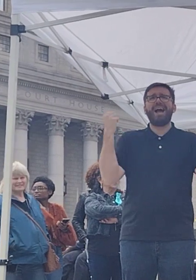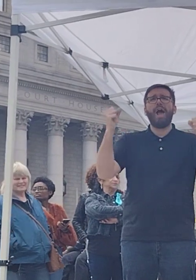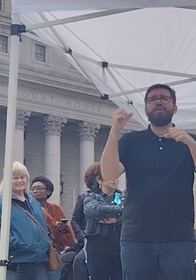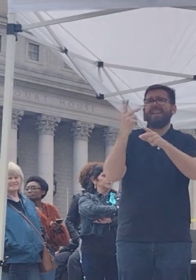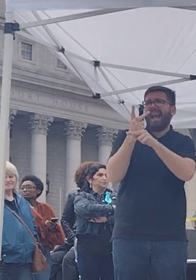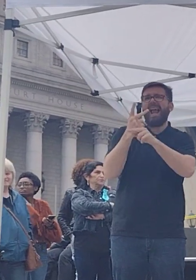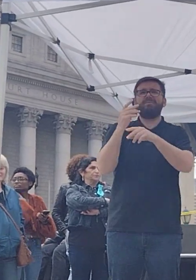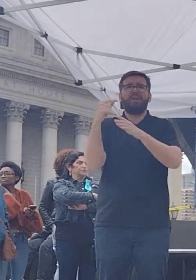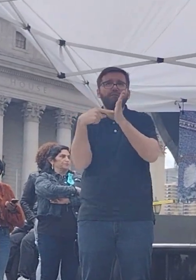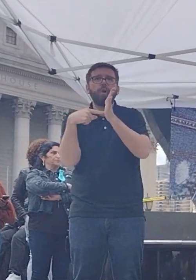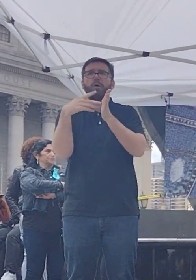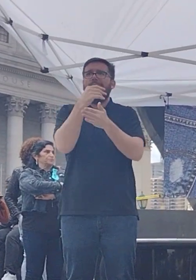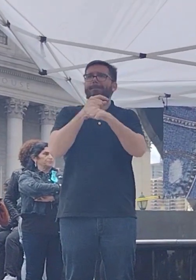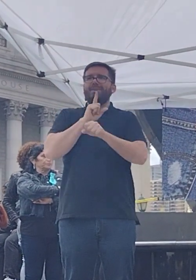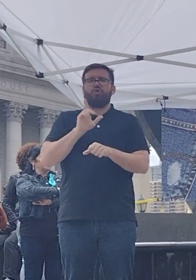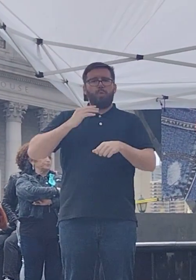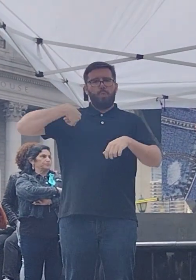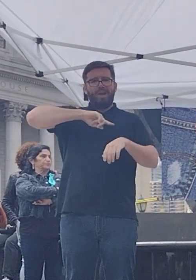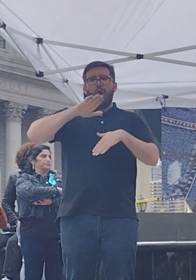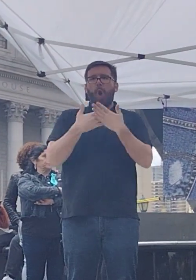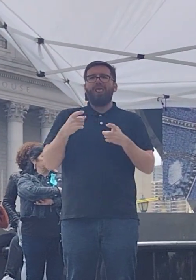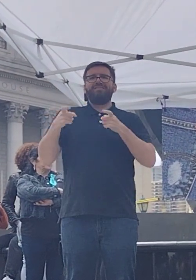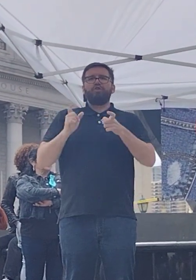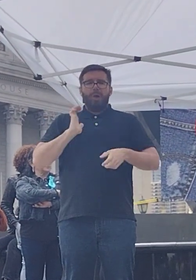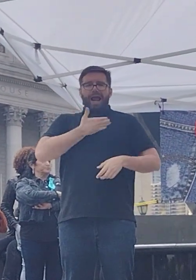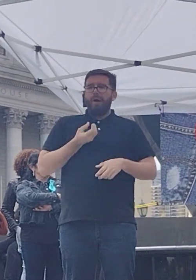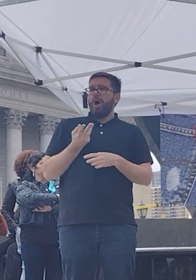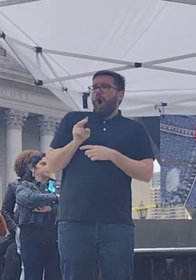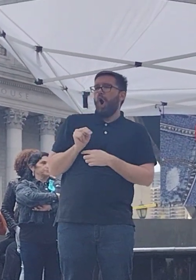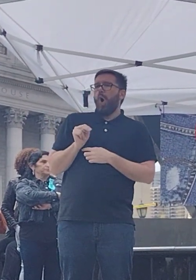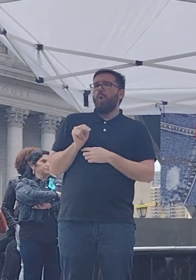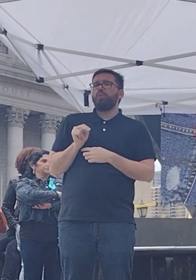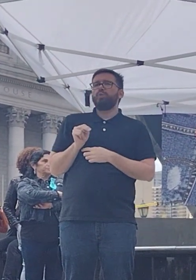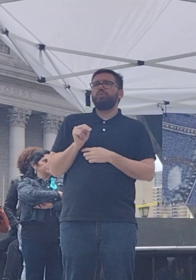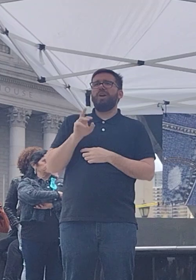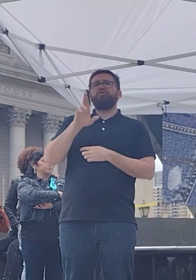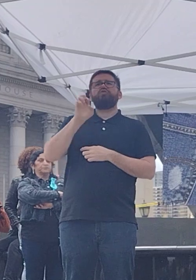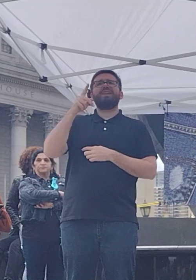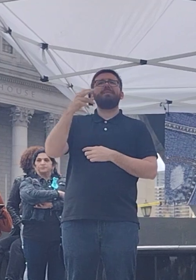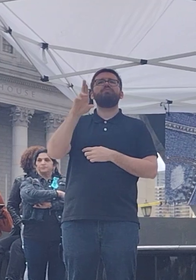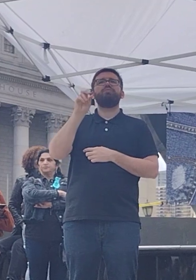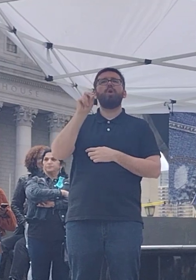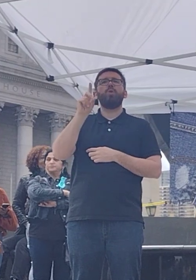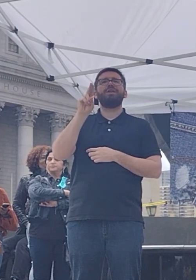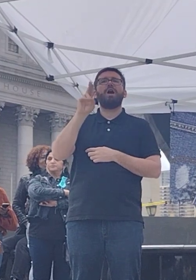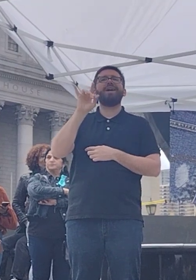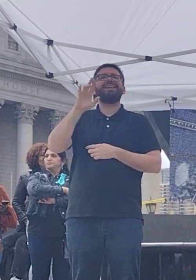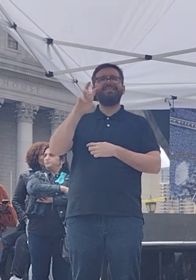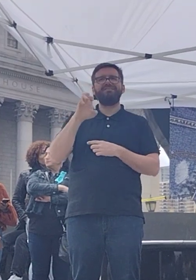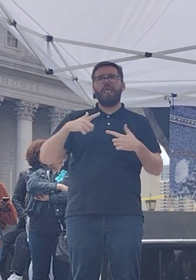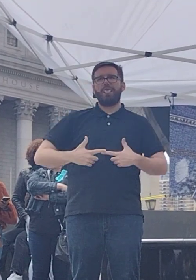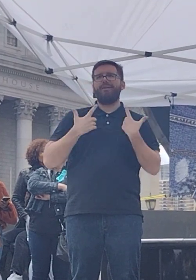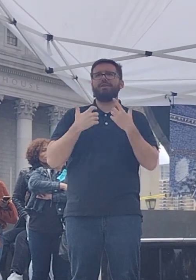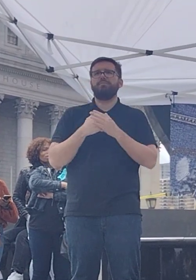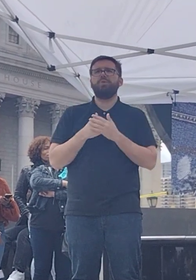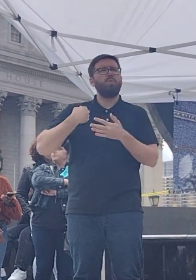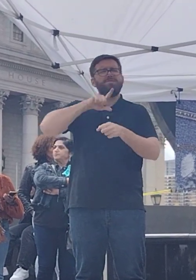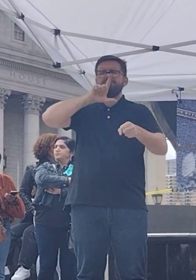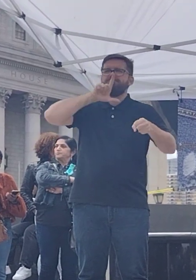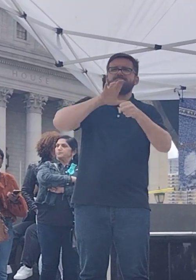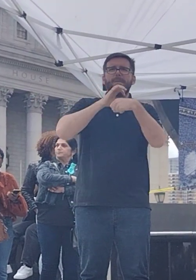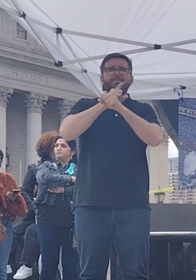have full autonomy over our reproductive lives. We are fiercely committed to protecting and supporting the